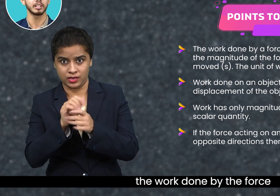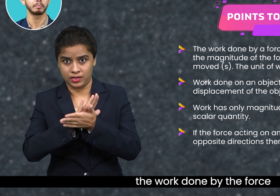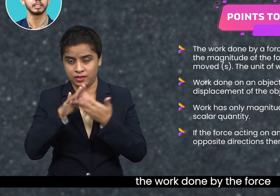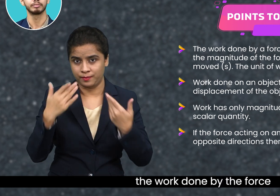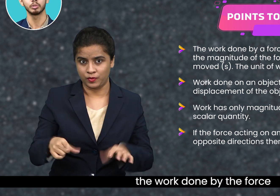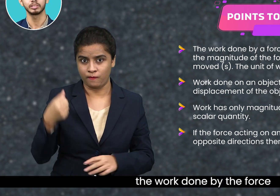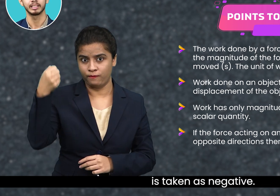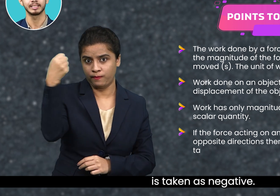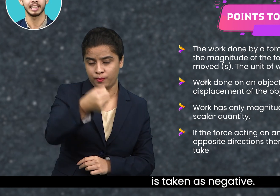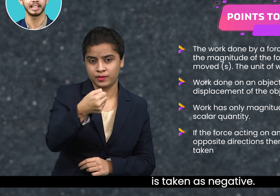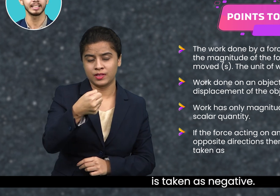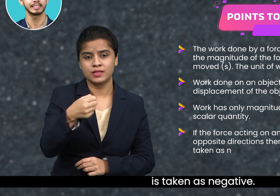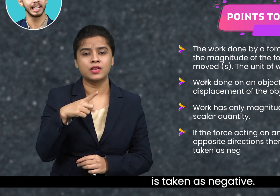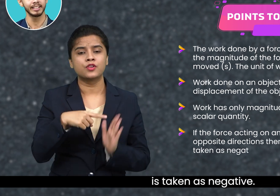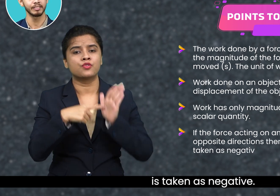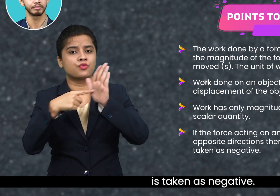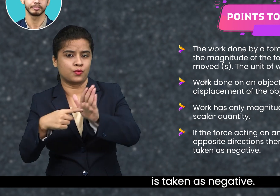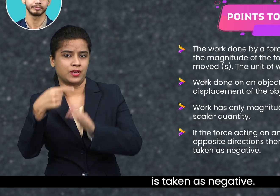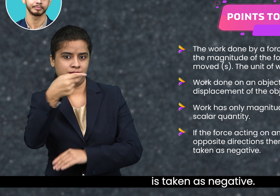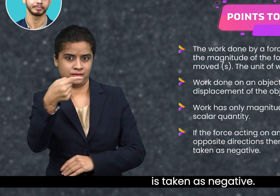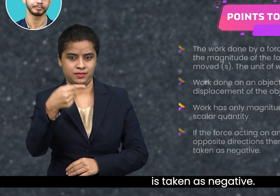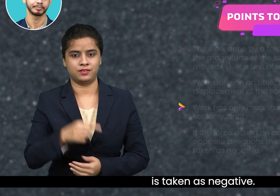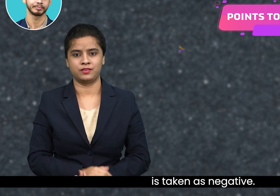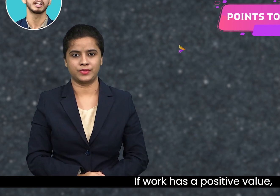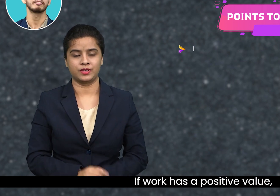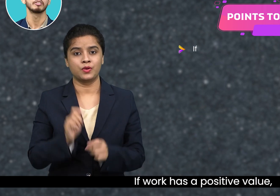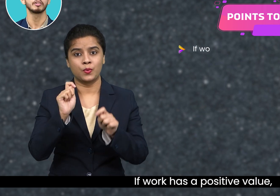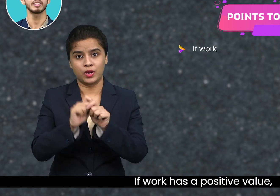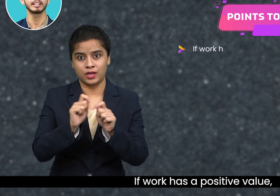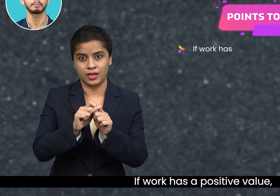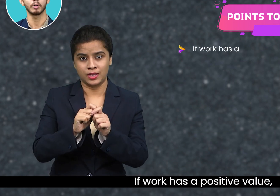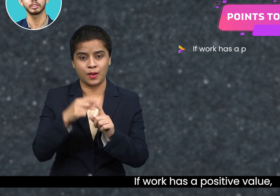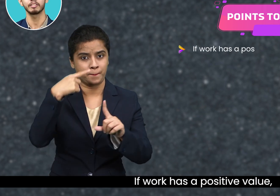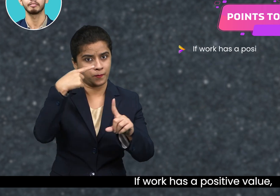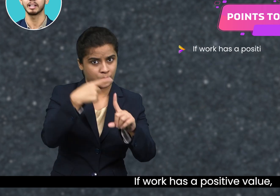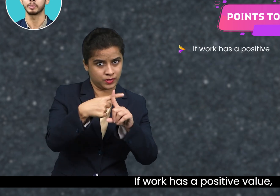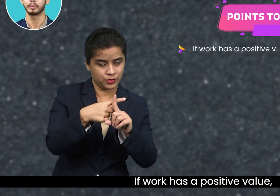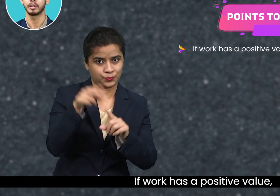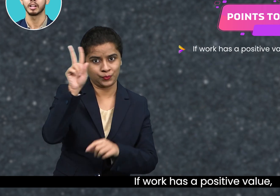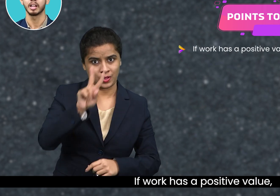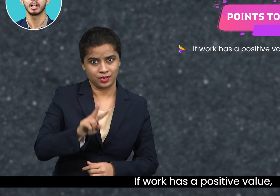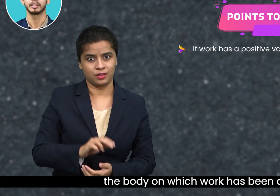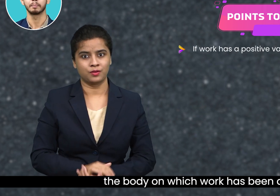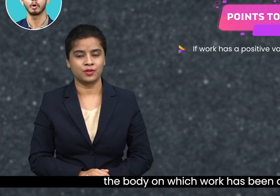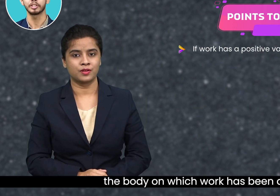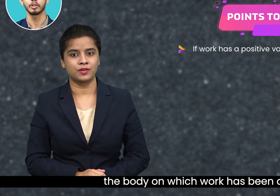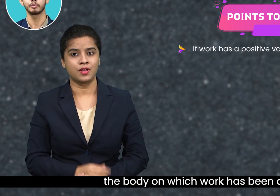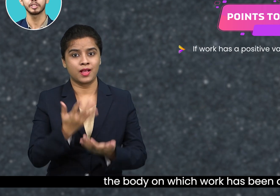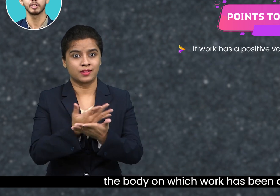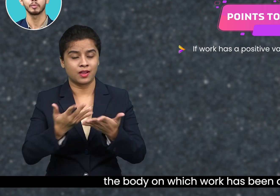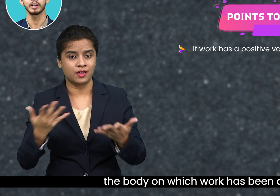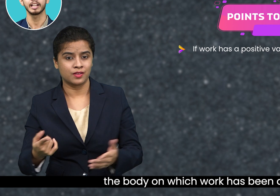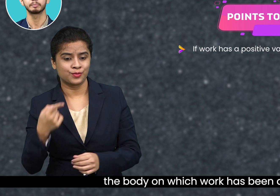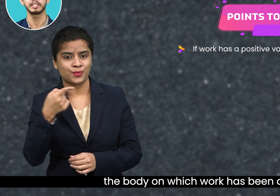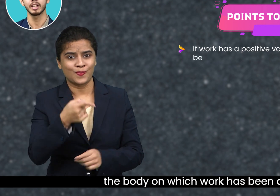work done by the force is taken as negative. If work has a positive value, the body on